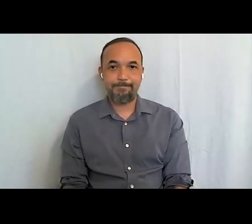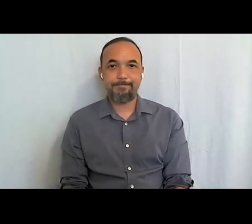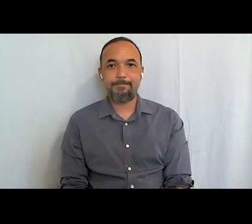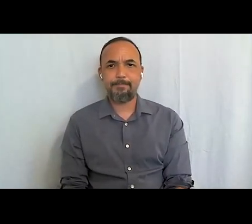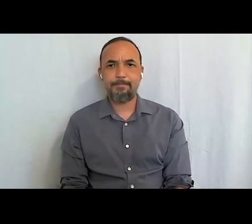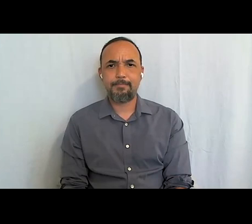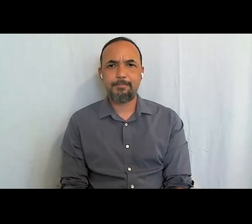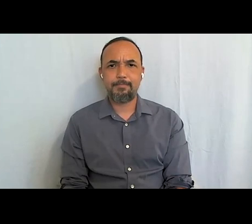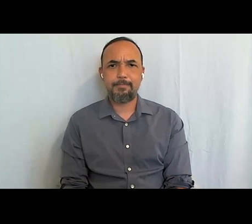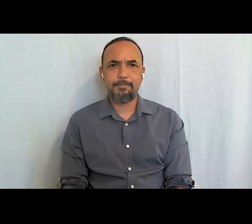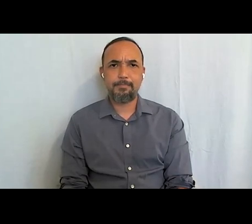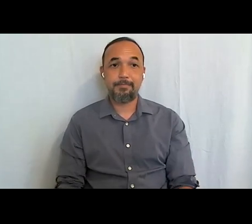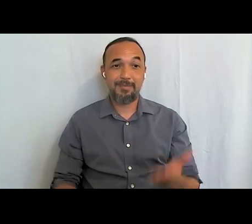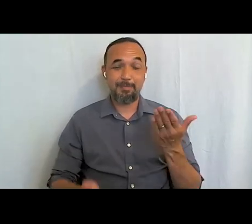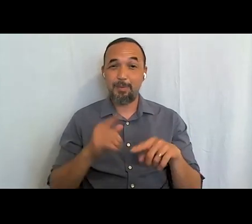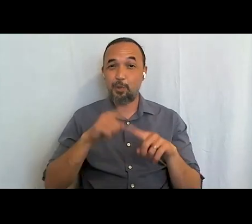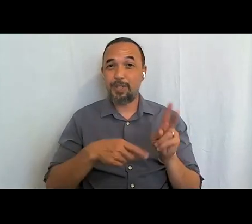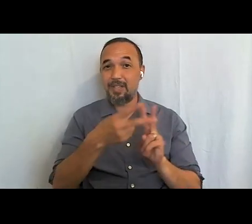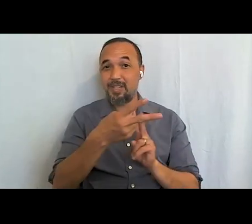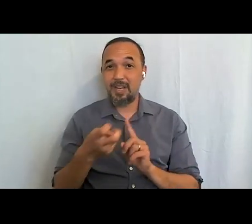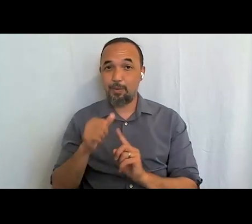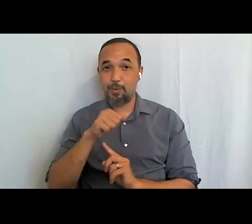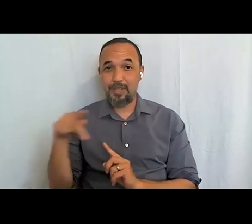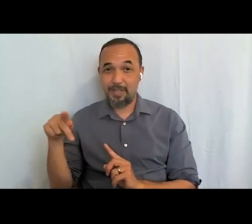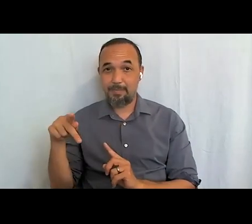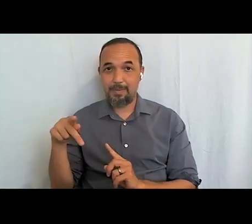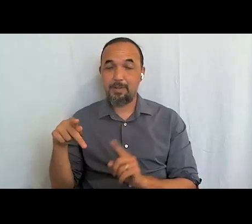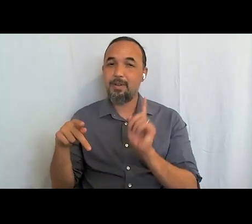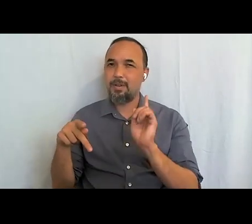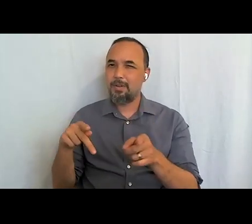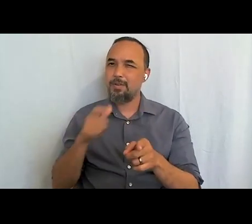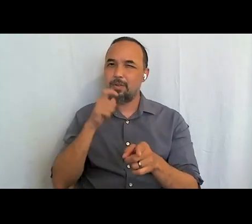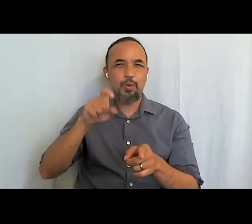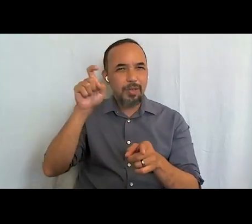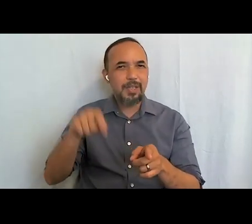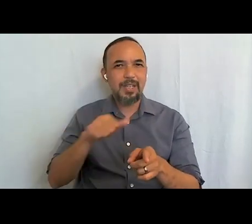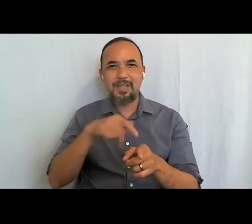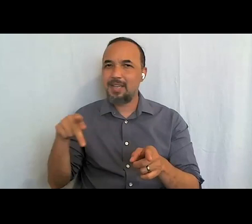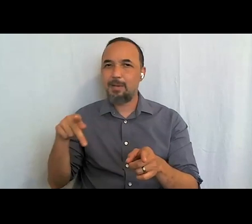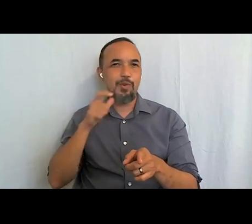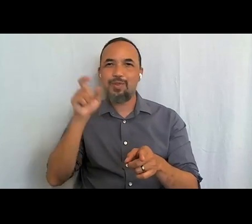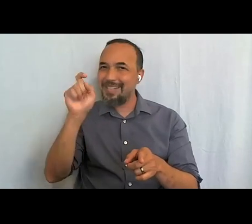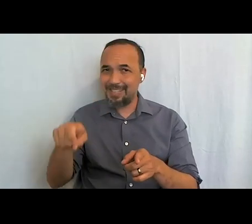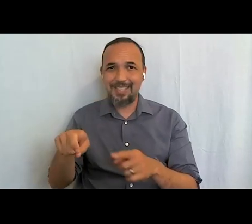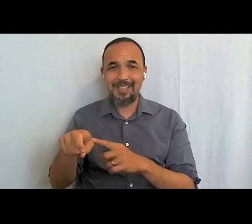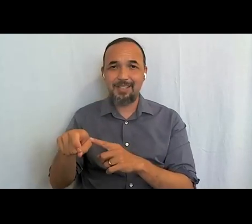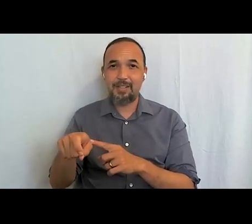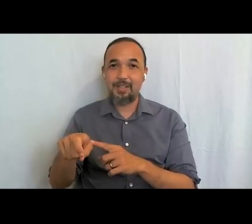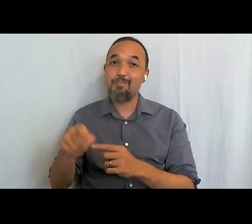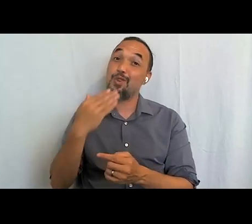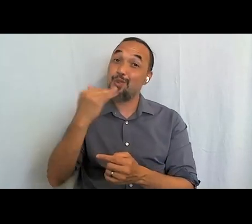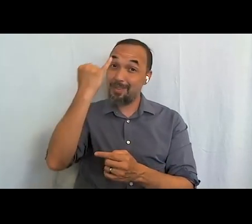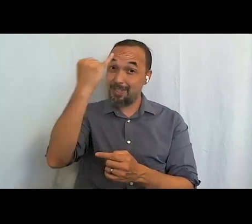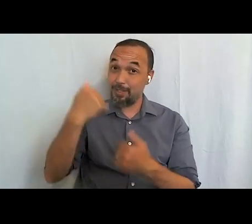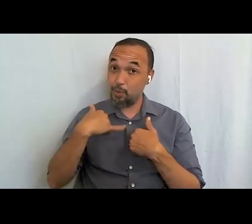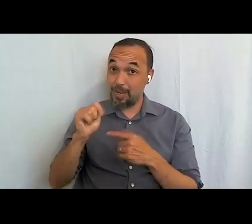What if you can't get the app because of your phone? You do not need the app to do GISH. You want it though,